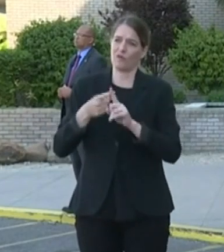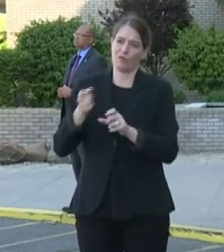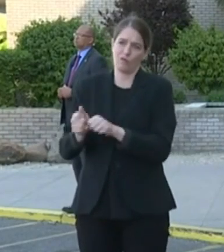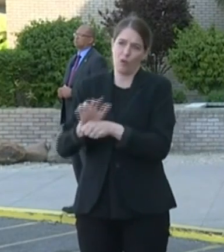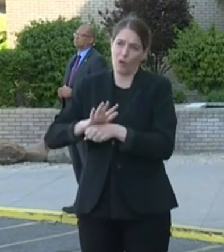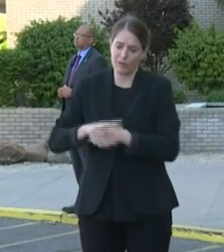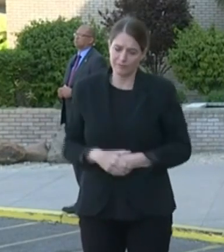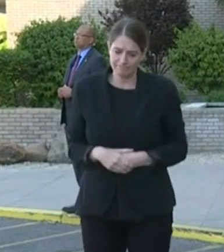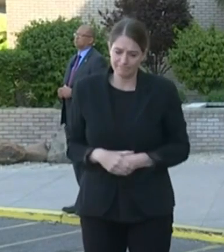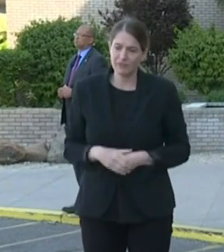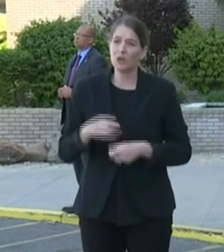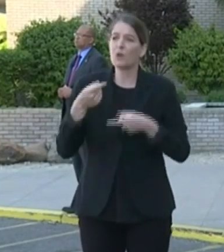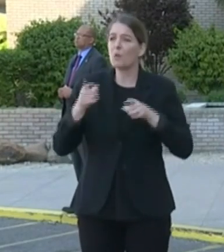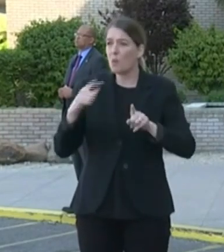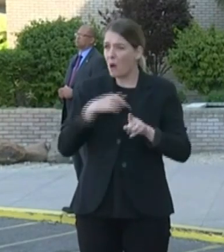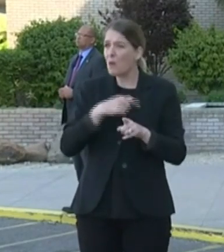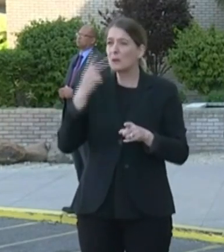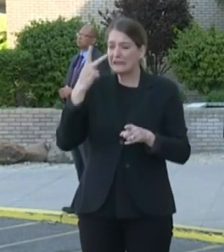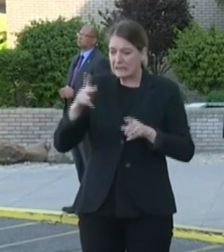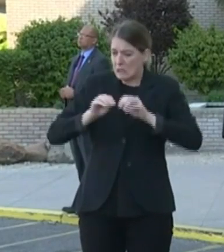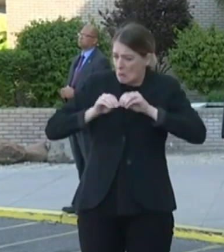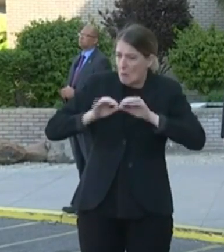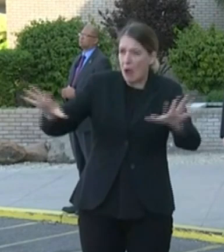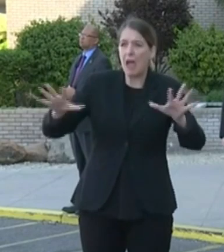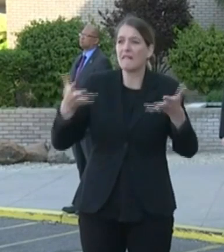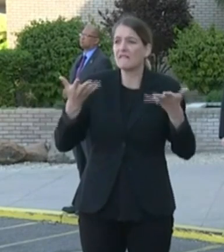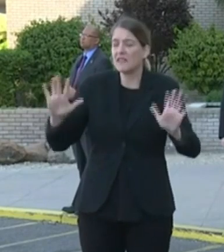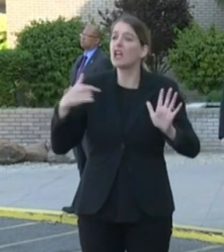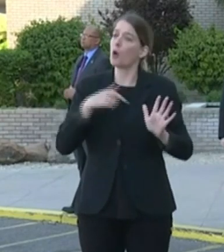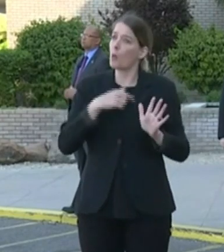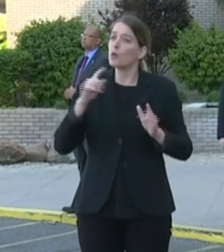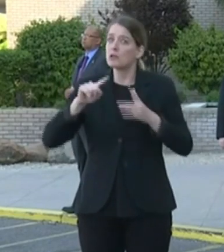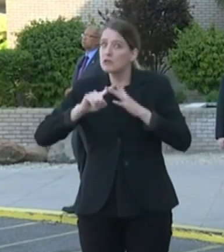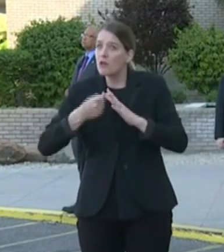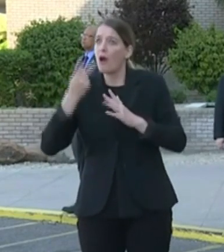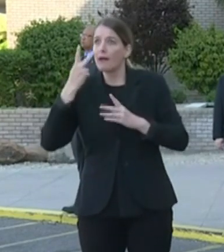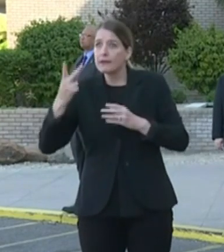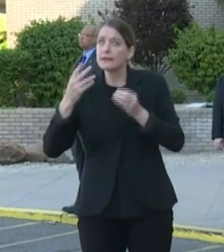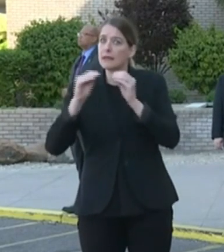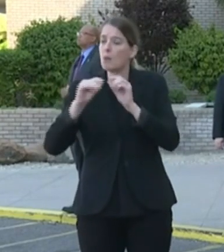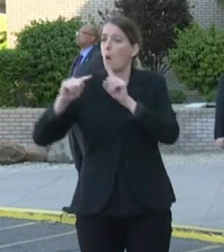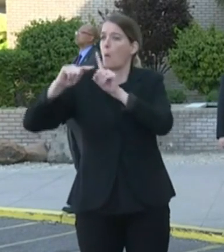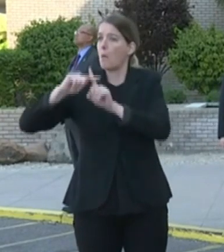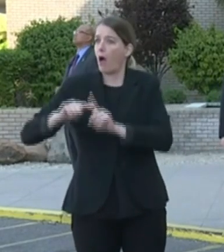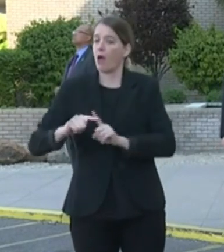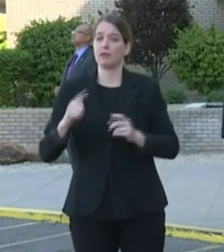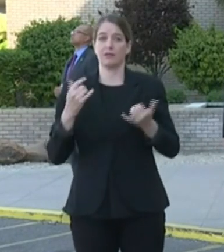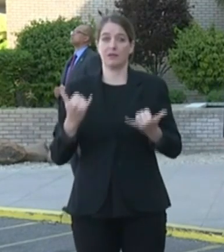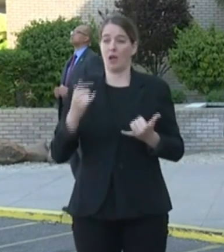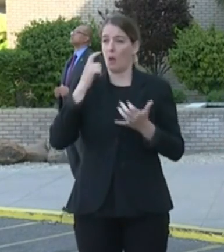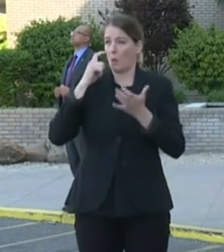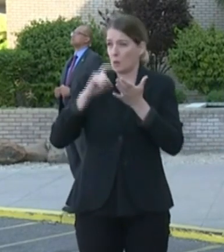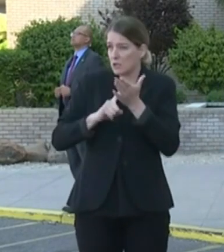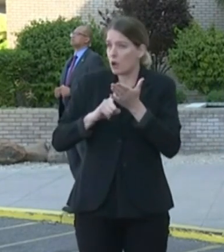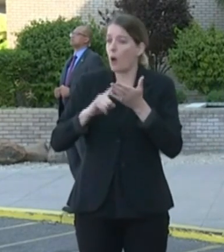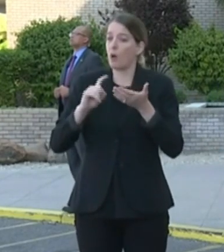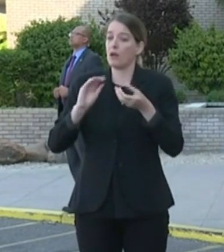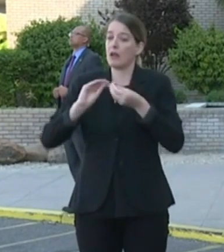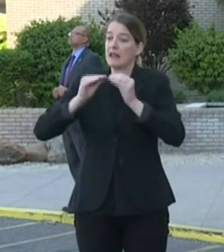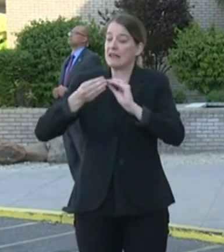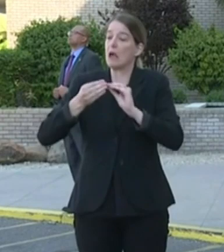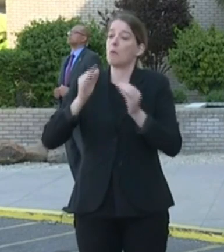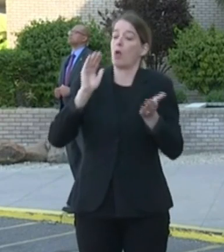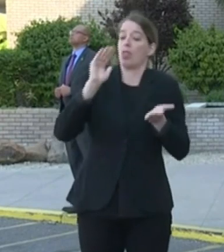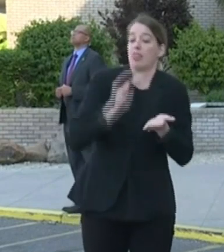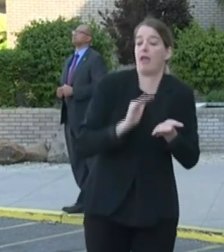in our communities. We are seeing some positive indicators. The numbers to date are lower than many external projections, and we